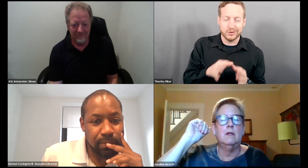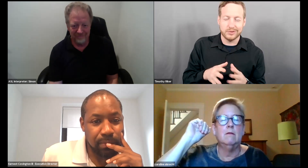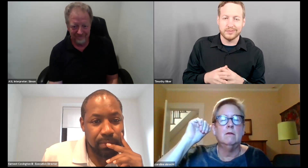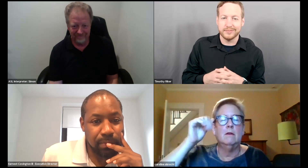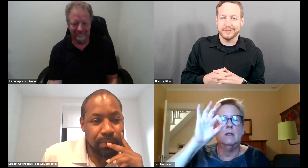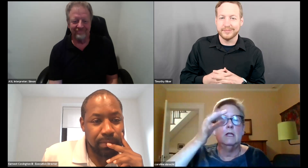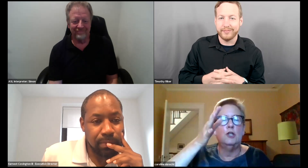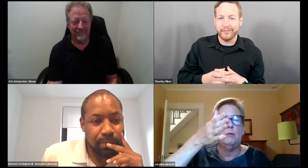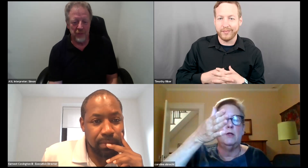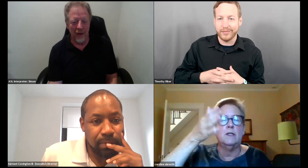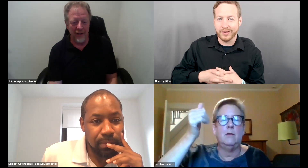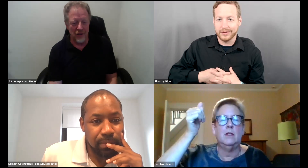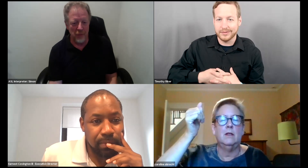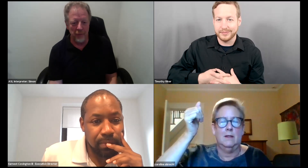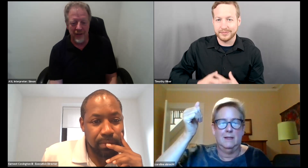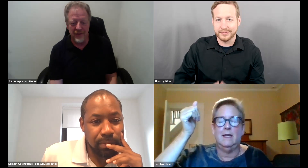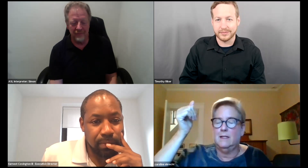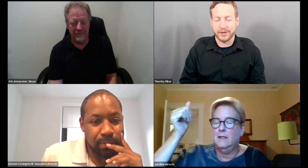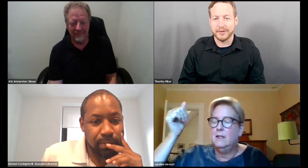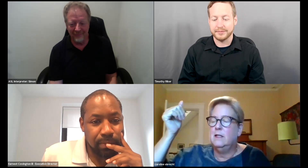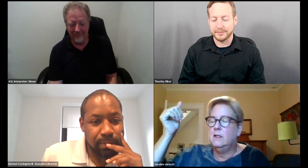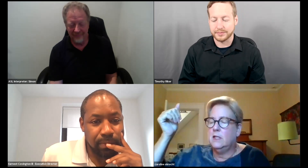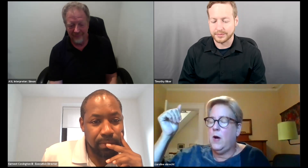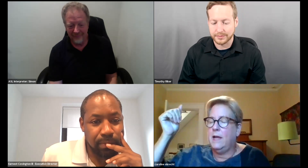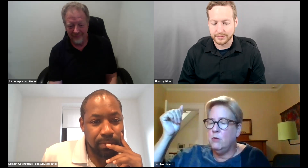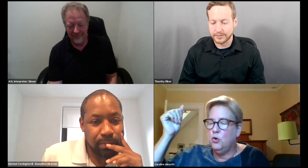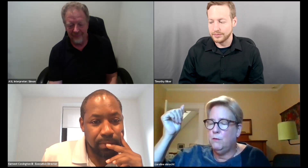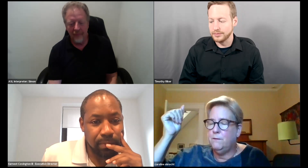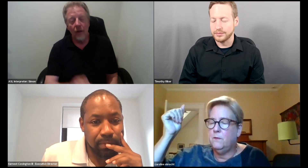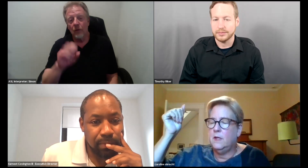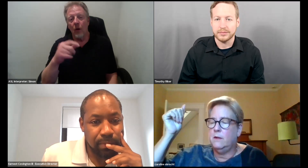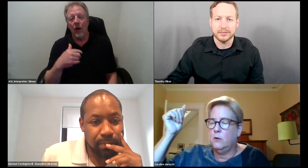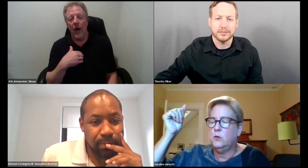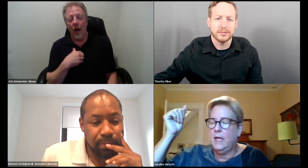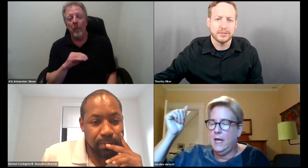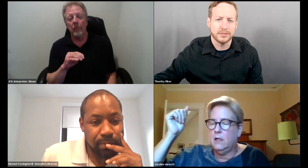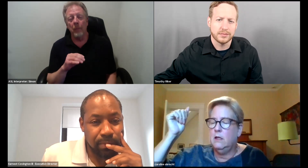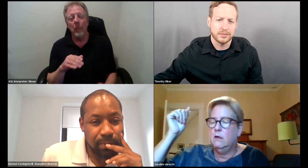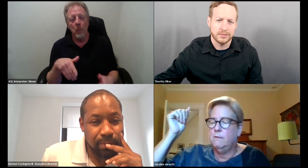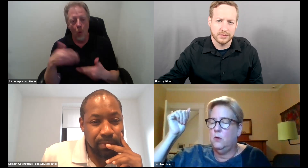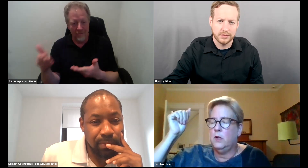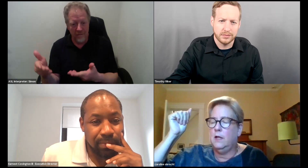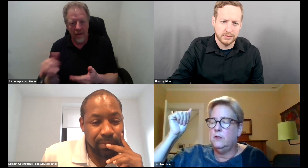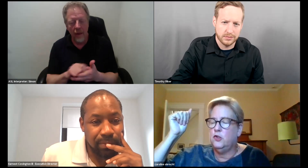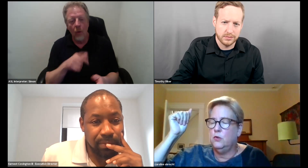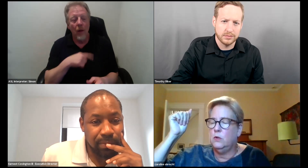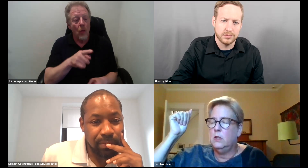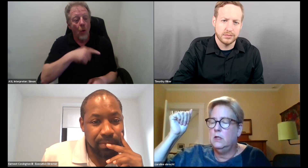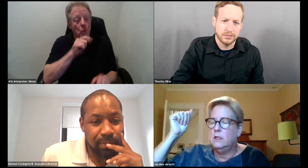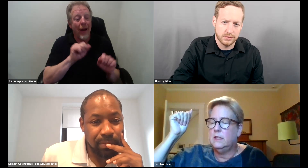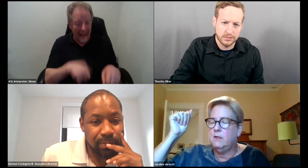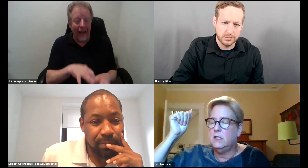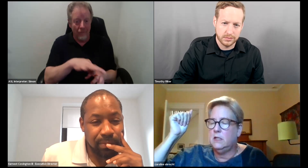Caroline? Spotlight the interpreter, please. So I move that those who can vote on the